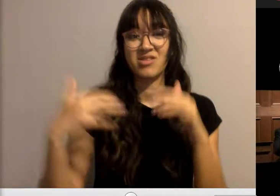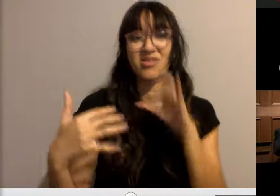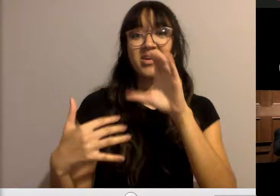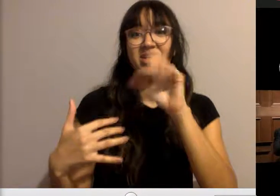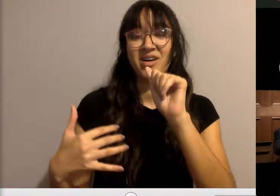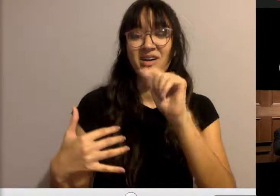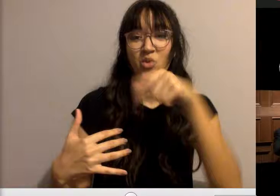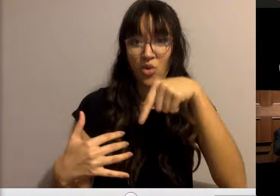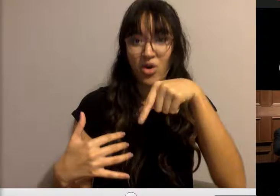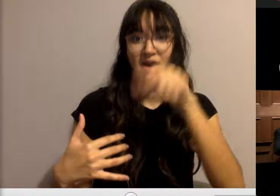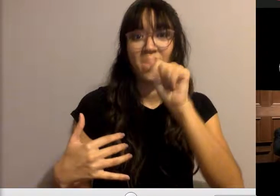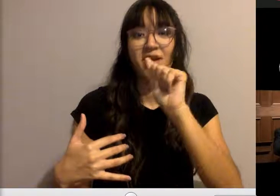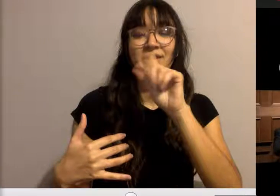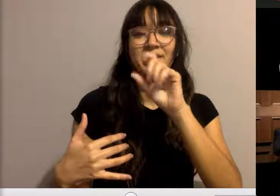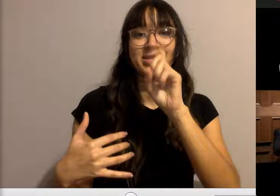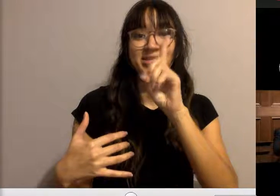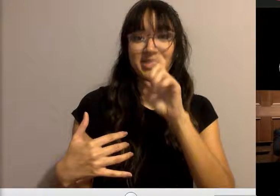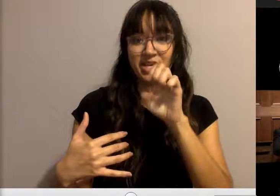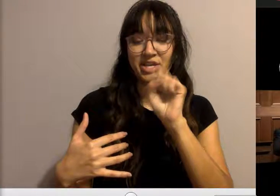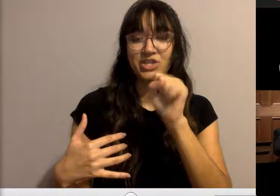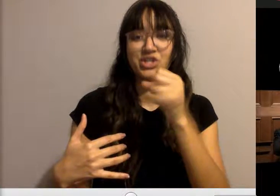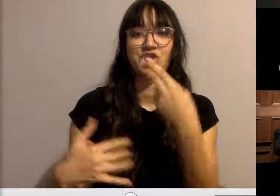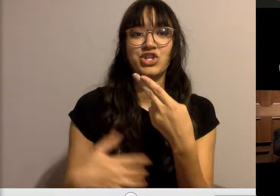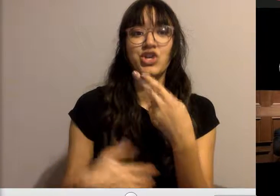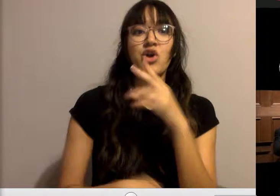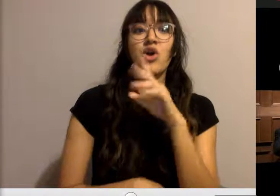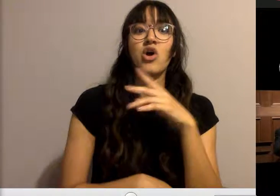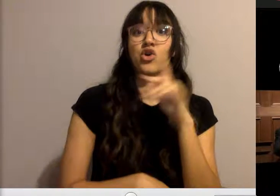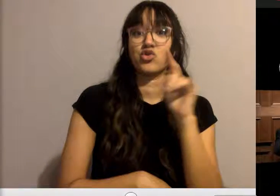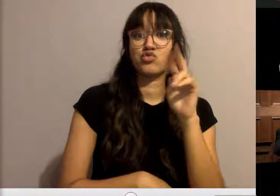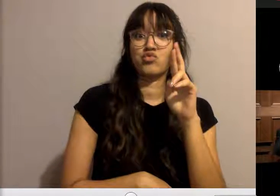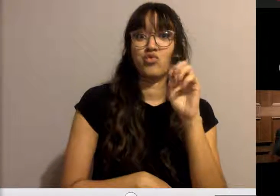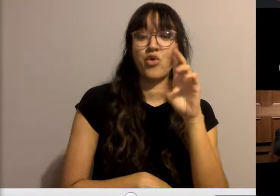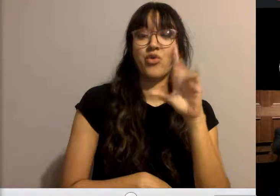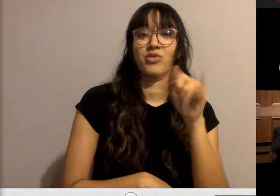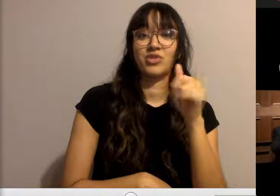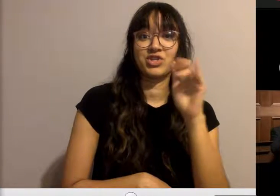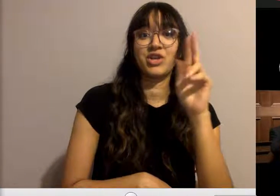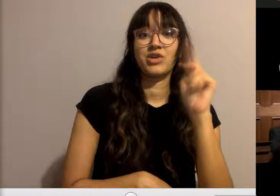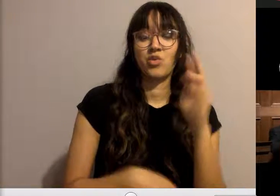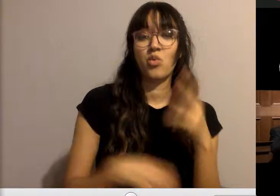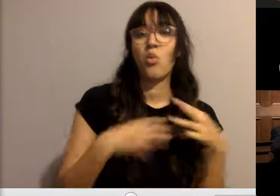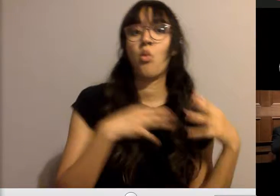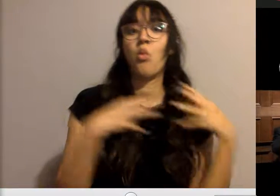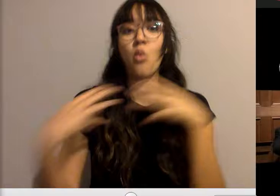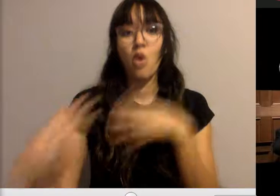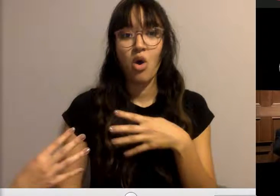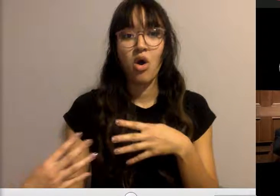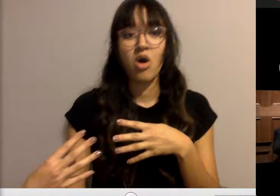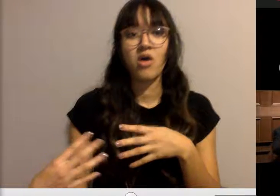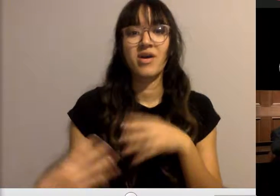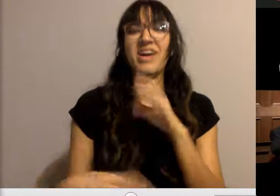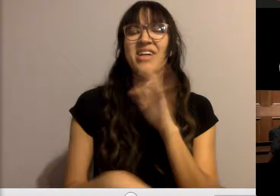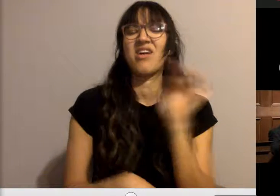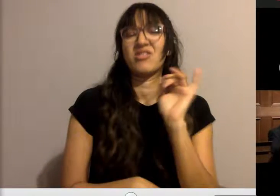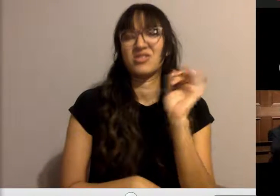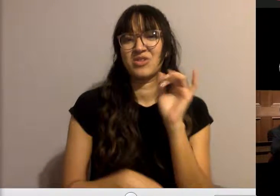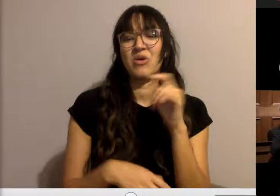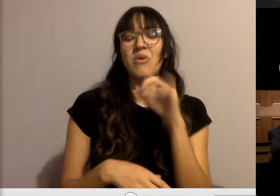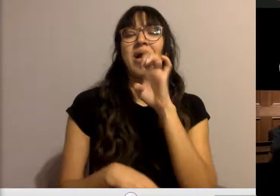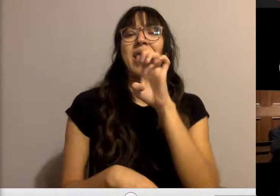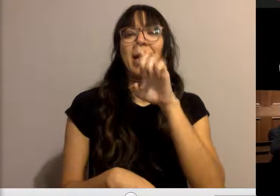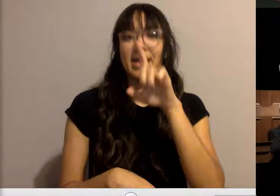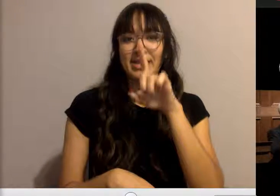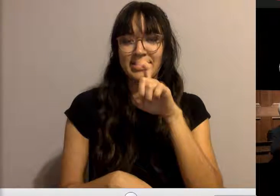Trojan War, if it took place, and the Exodus, if it took place. And yes, we do have arguments about that at home and everywhere else.